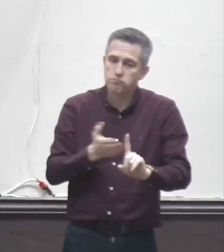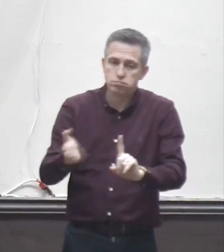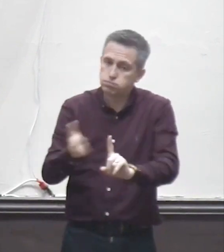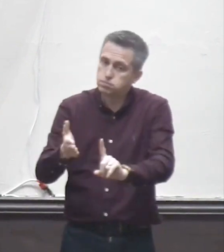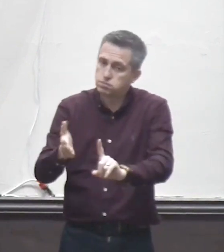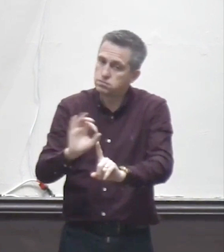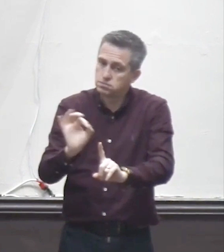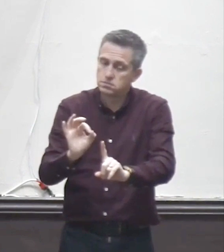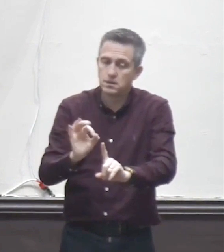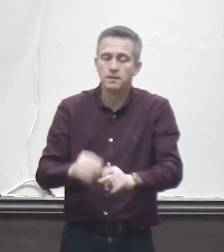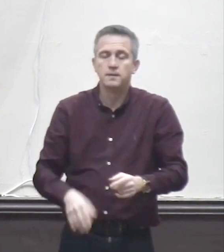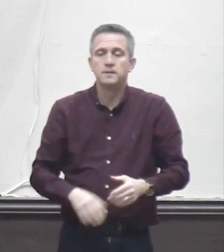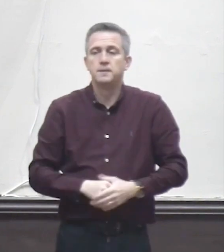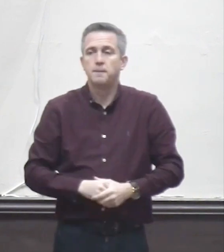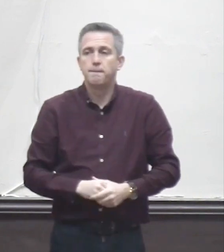A tamima,